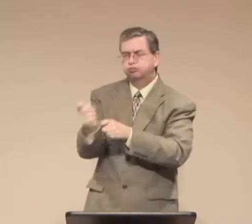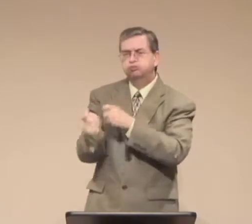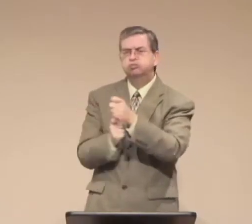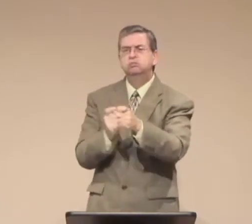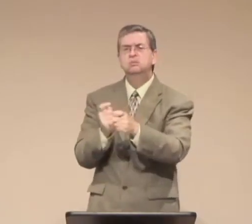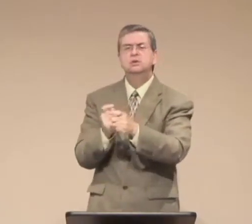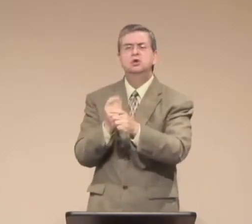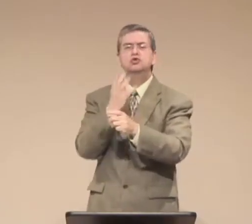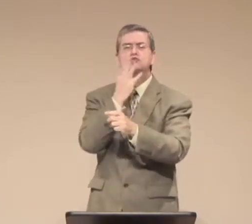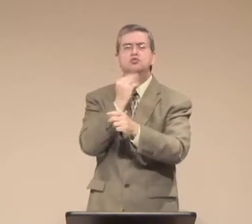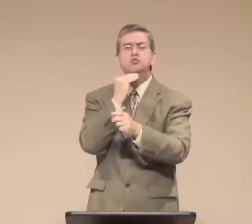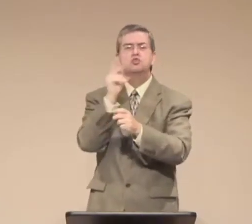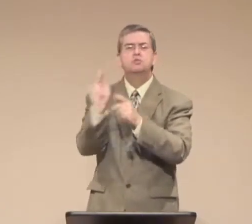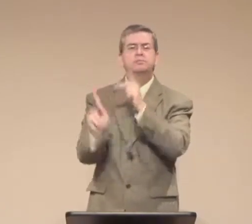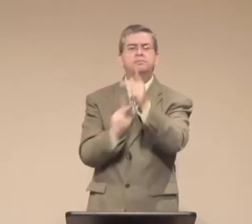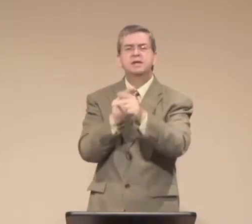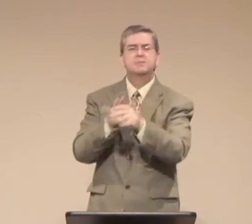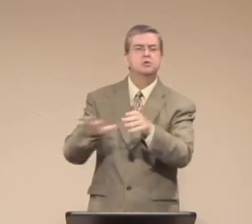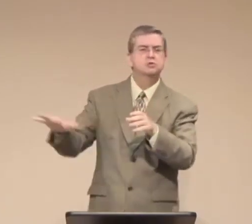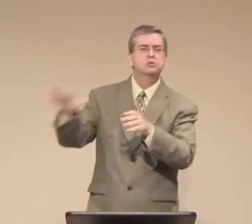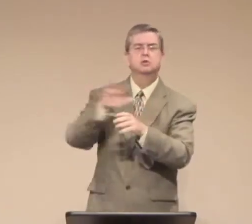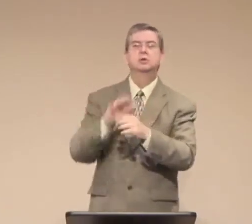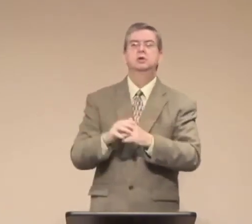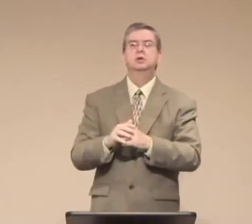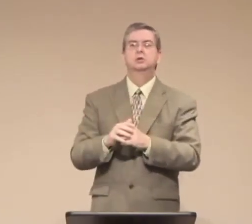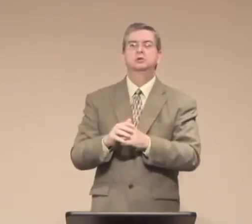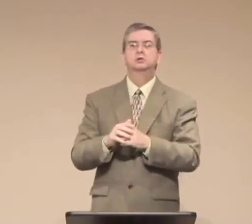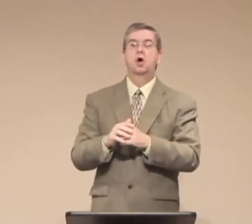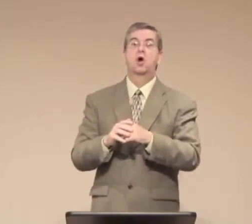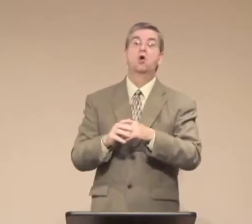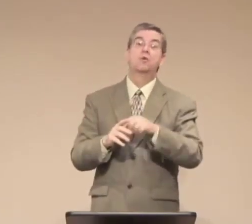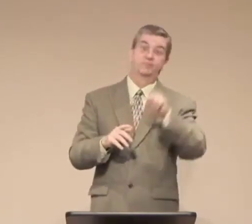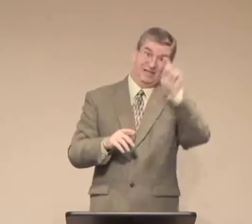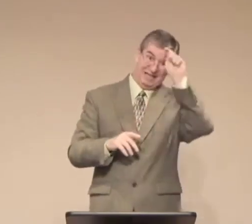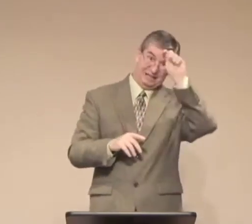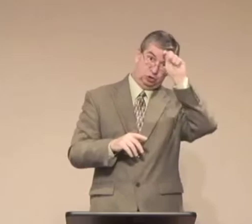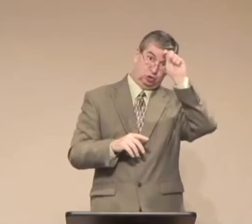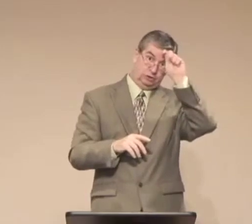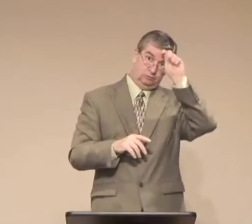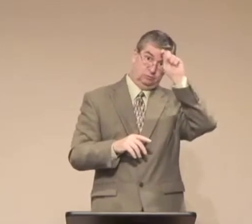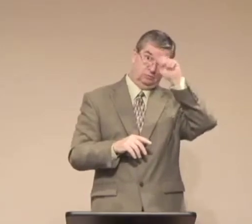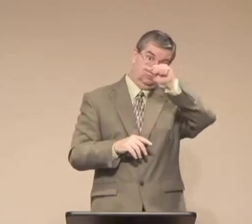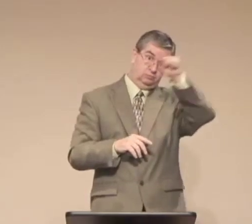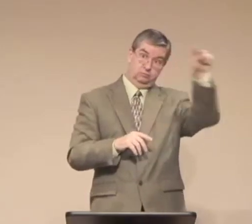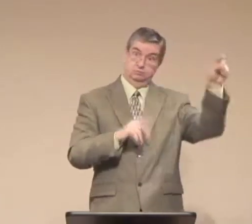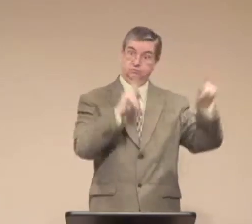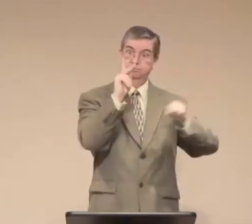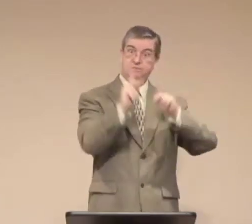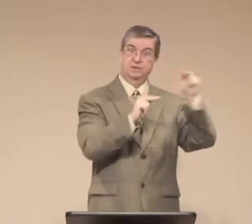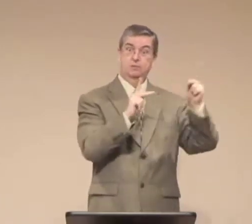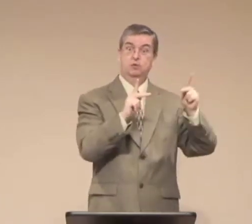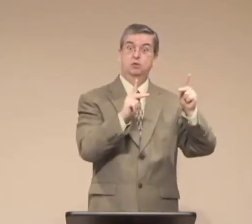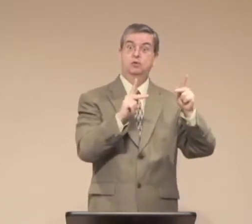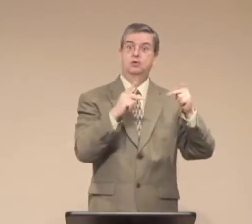of Egypt, ordered all the male children aged two years and under to be executed.